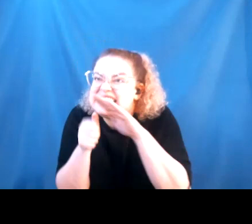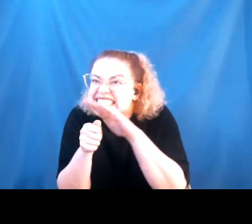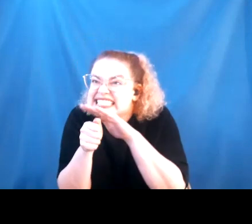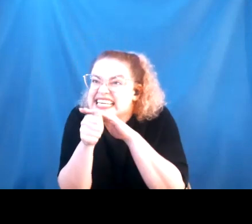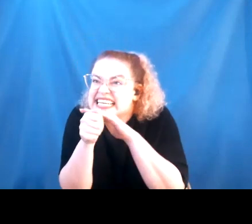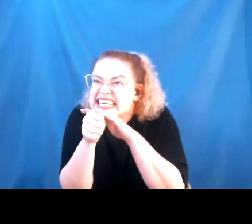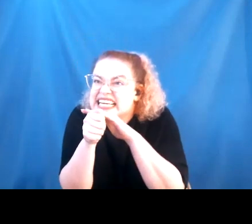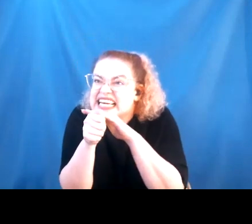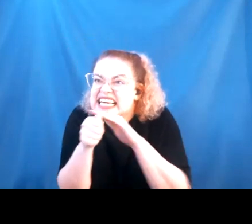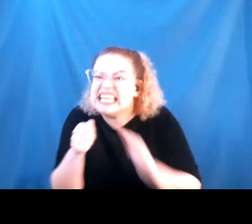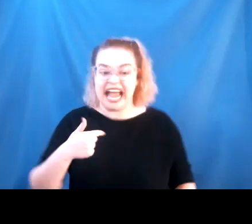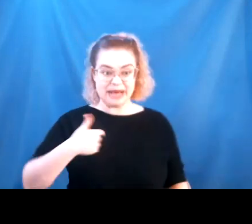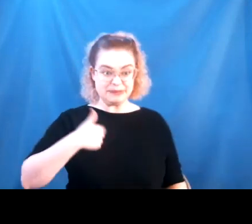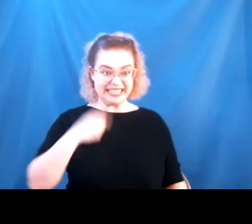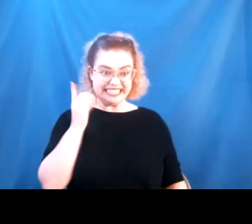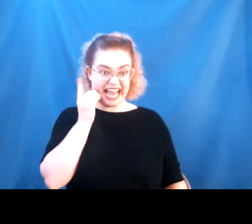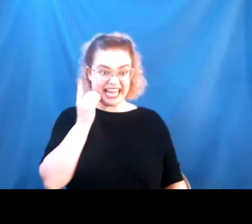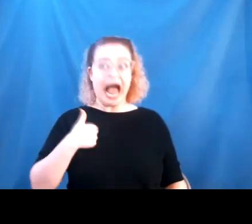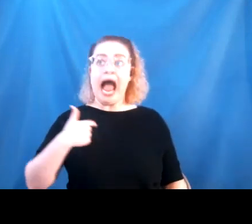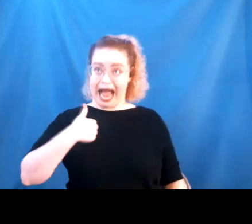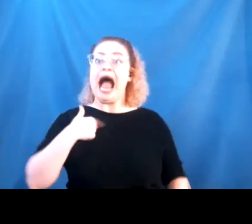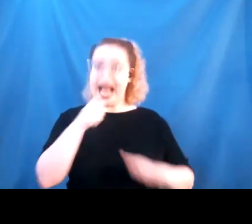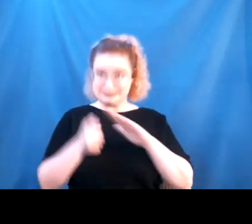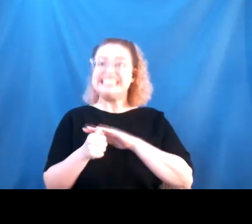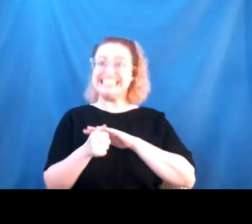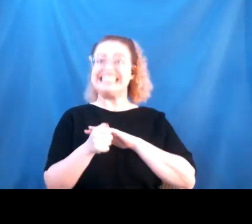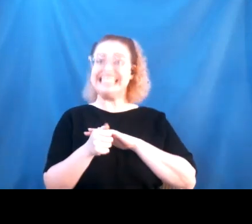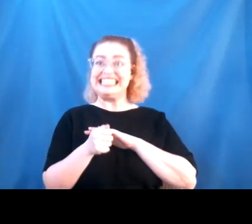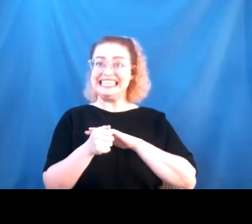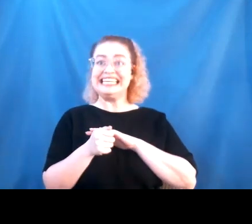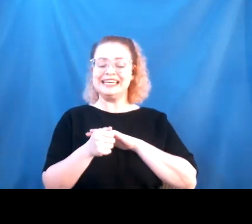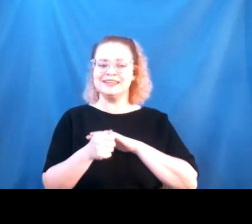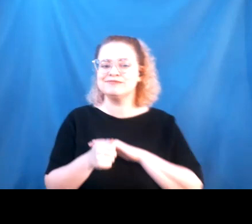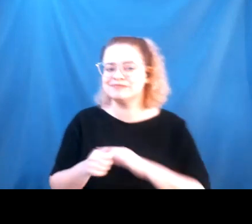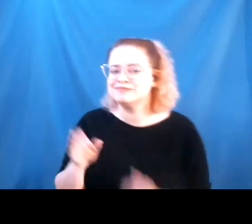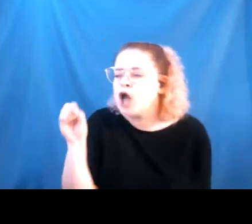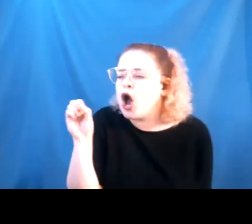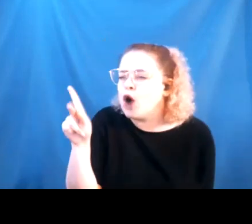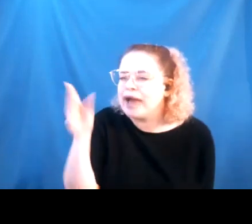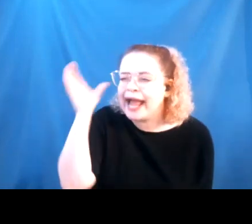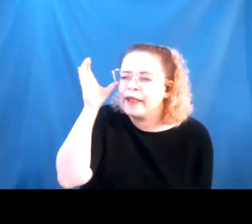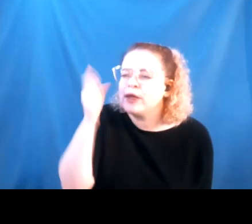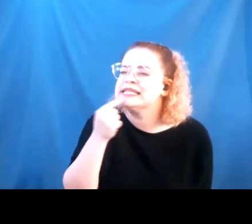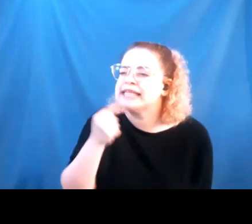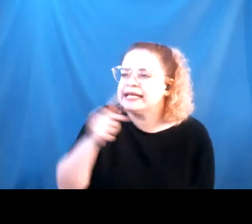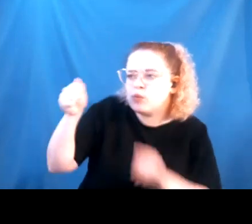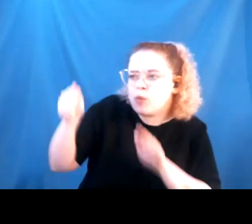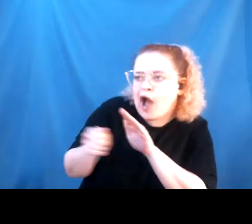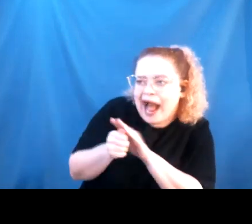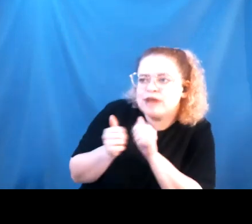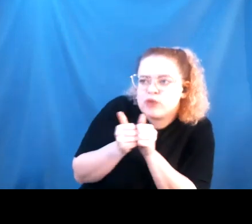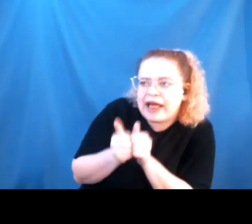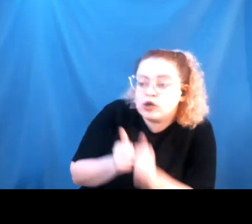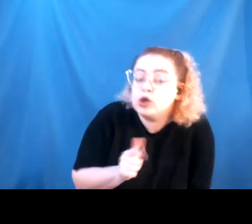sneaky, Dinah says. All right, hide with me, Chloe says.